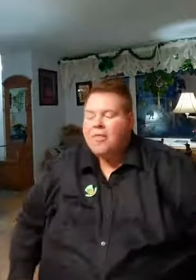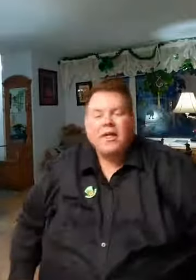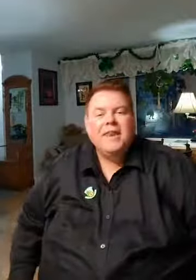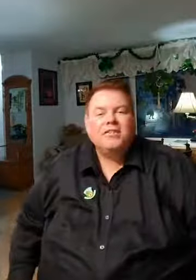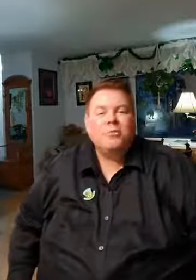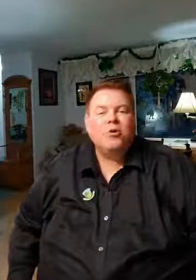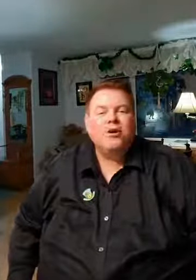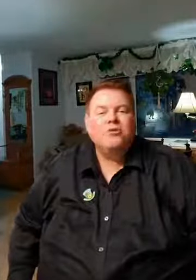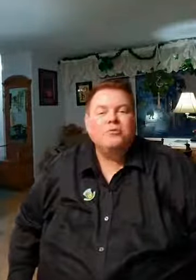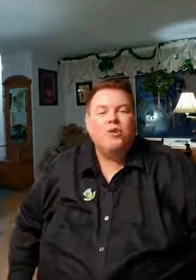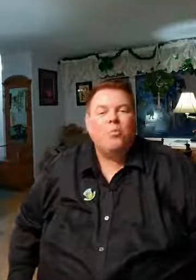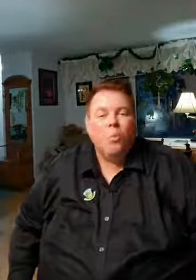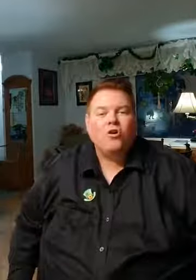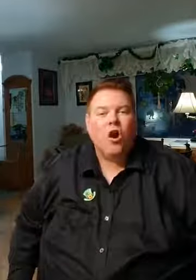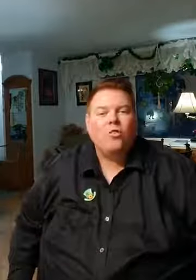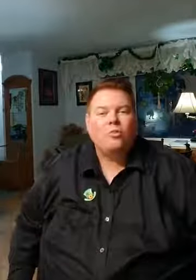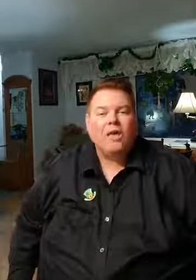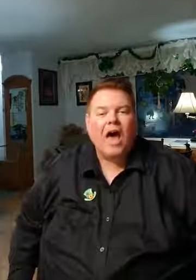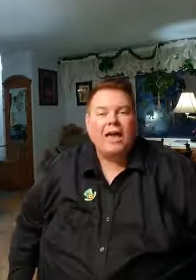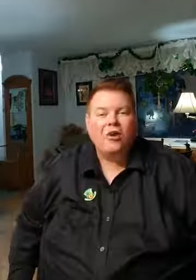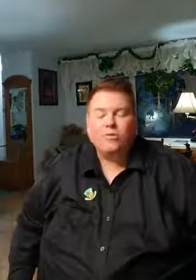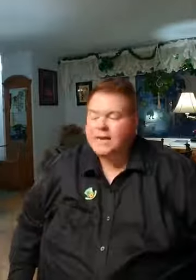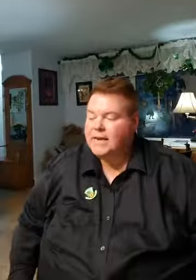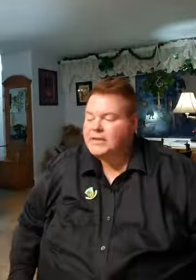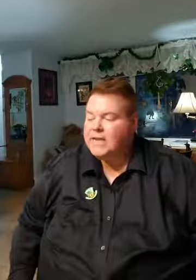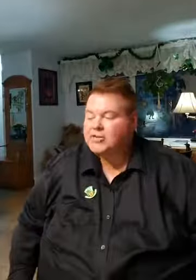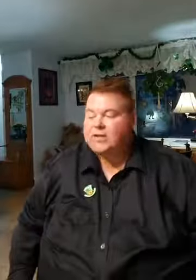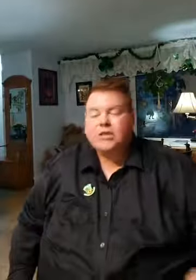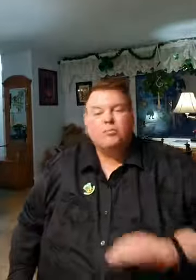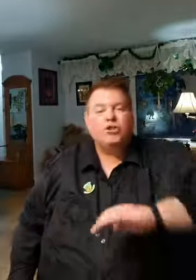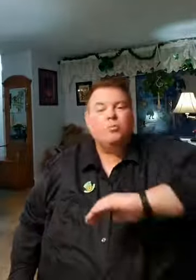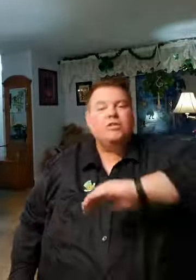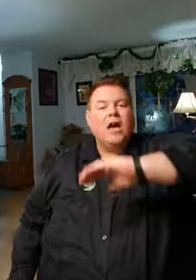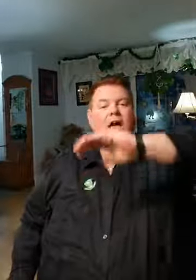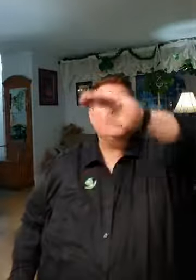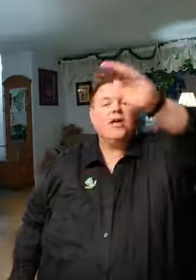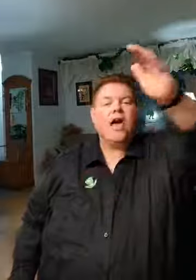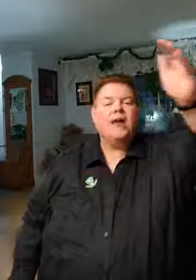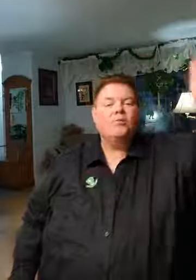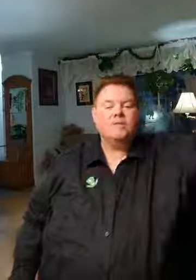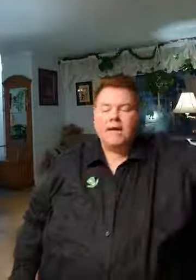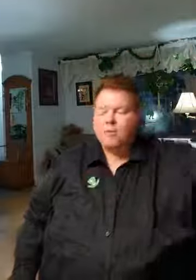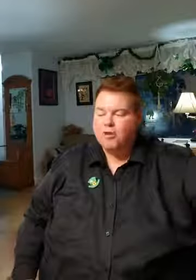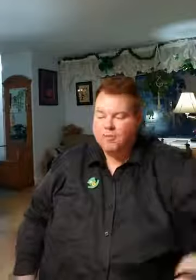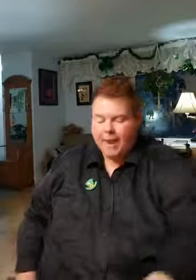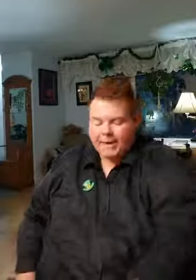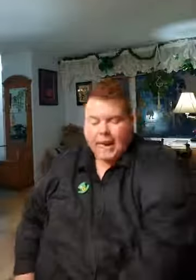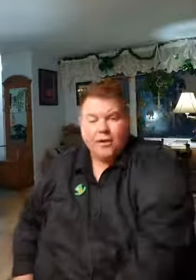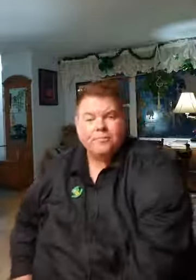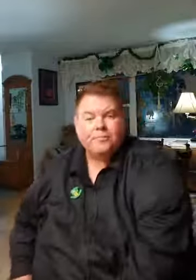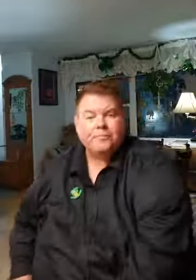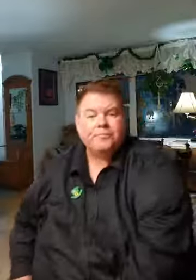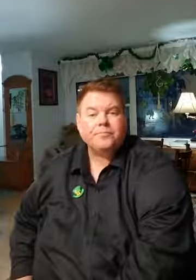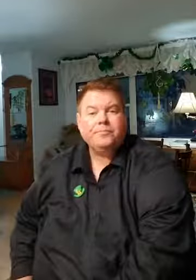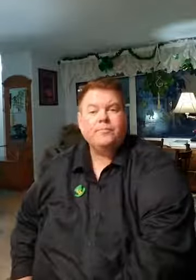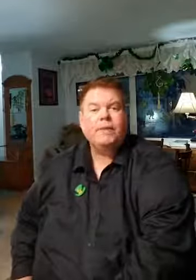Next one we're going to do is going to work on those high notes. And in this exercise, we'll just touch the high notes and come right back down